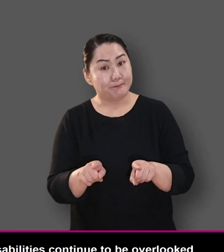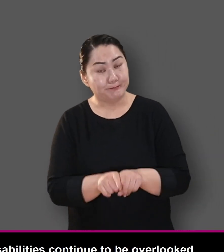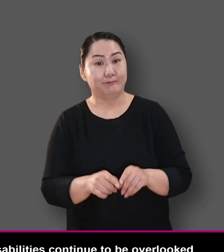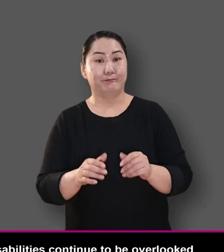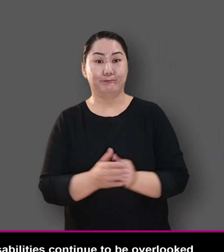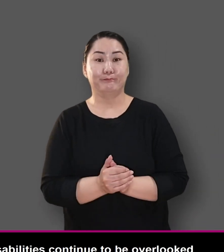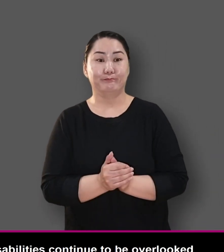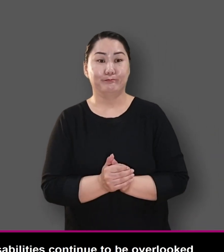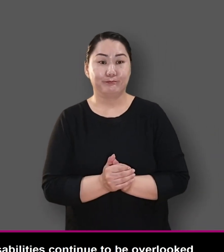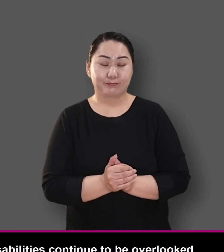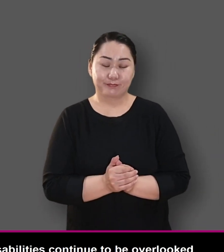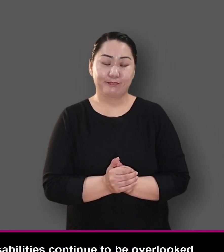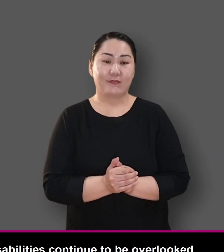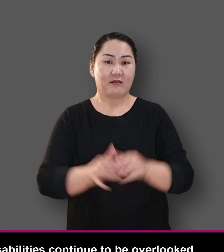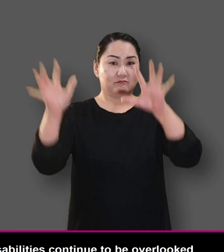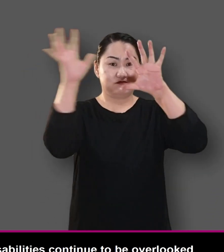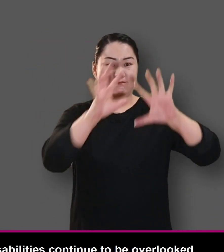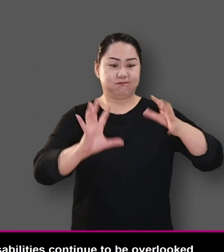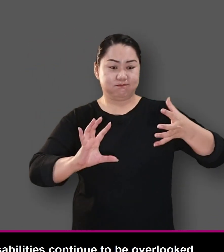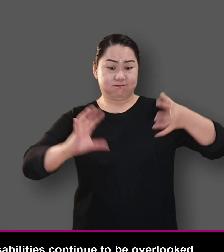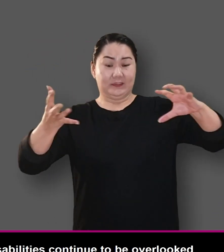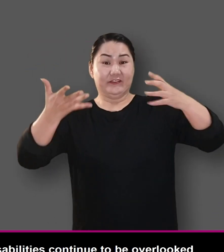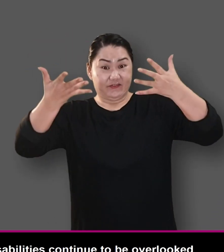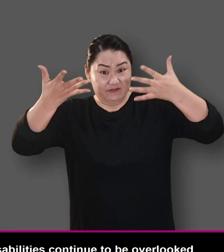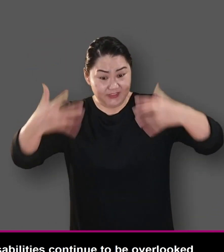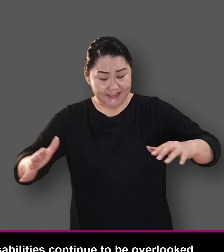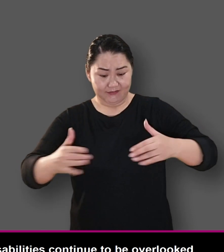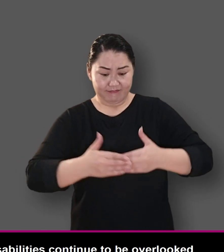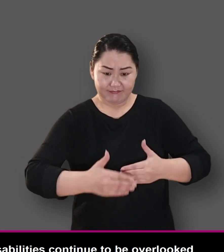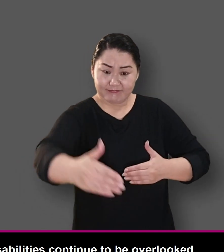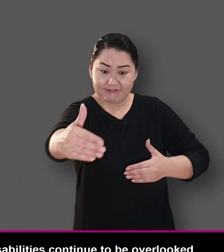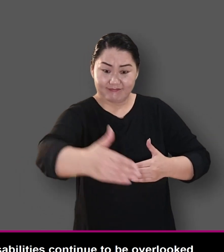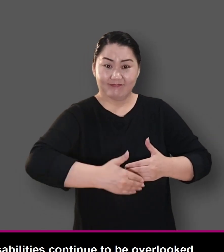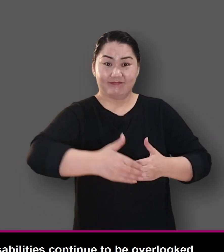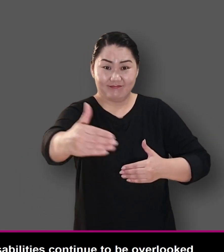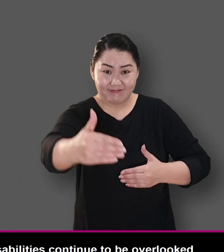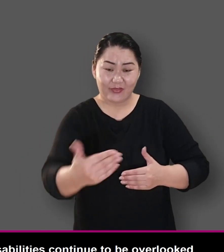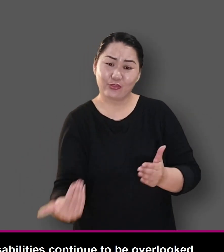The needs of persons with disabilities continue to be overlooked.